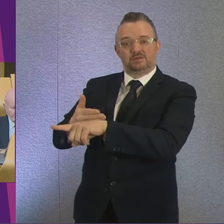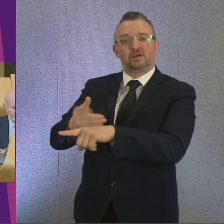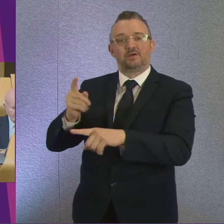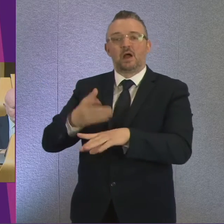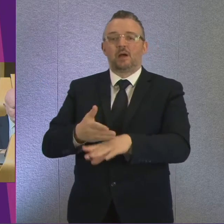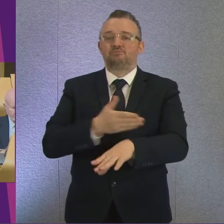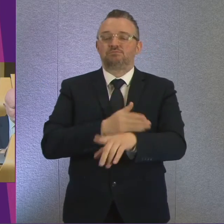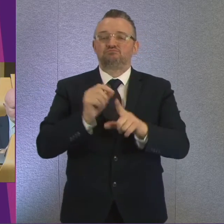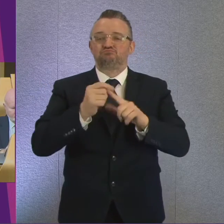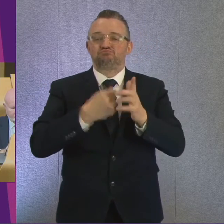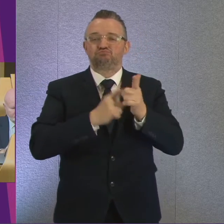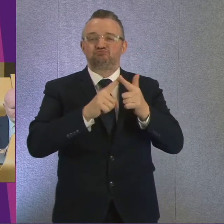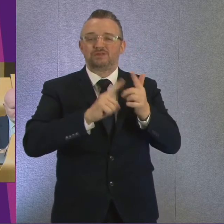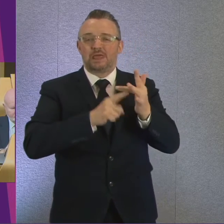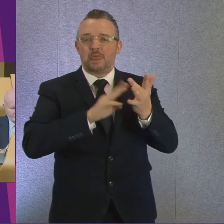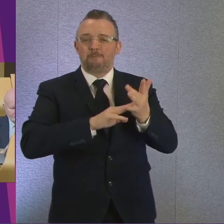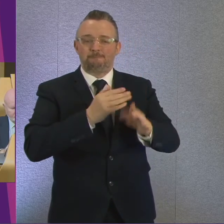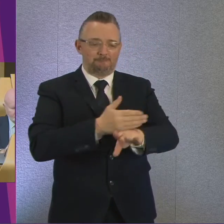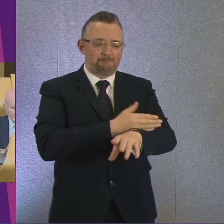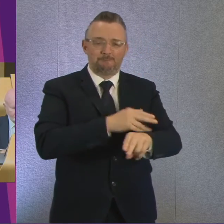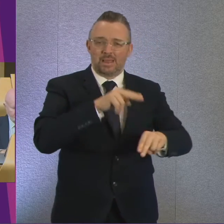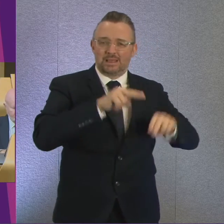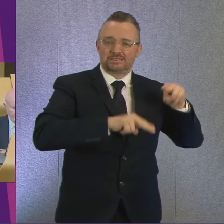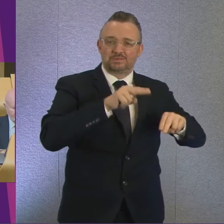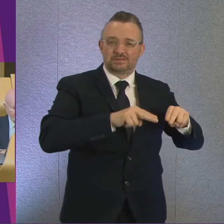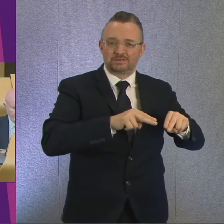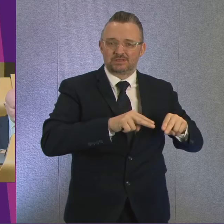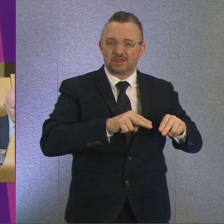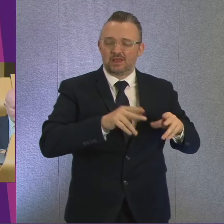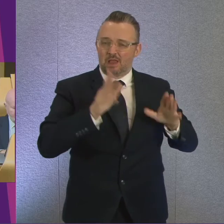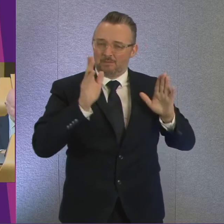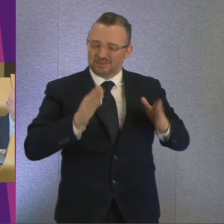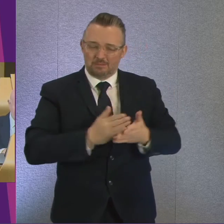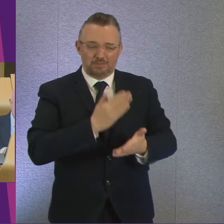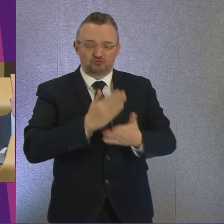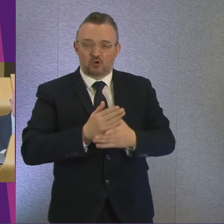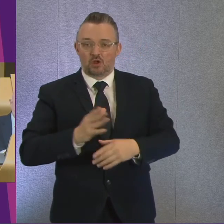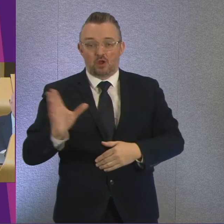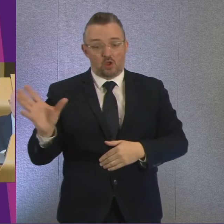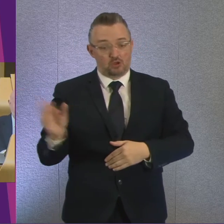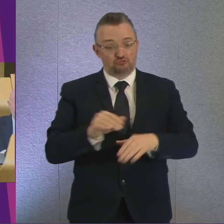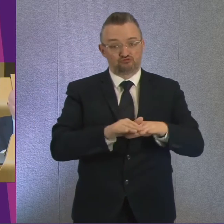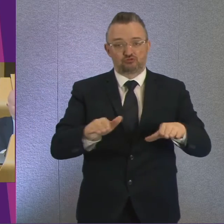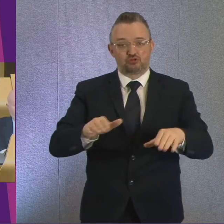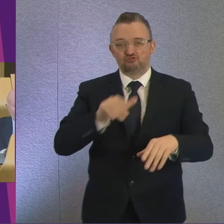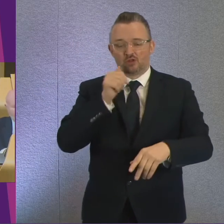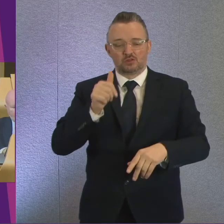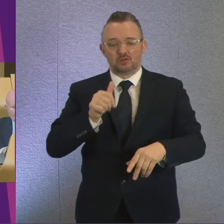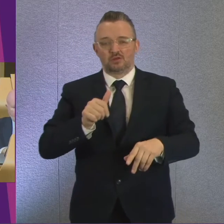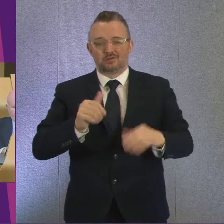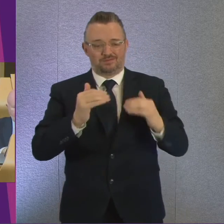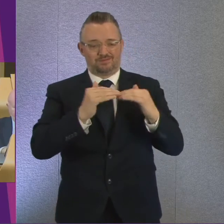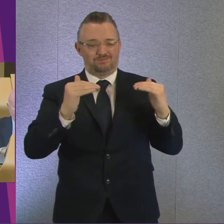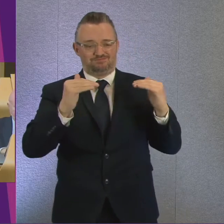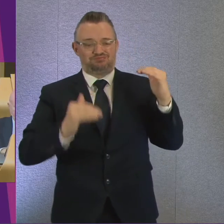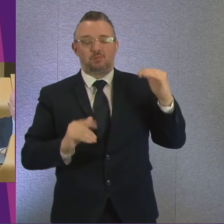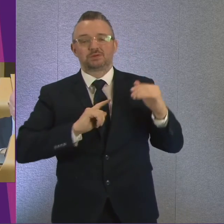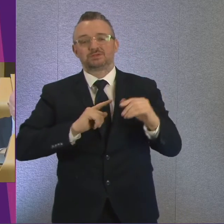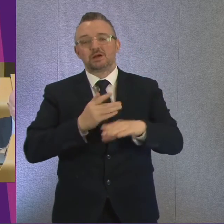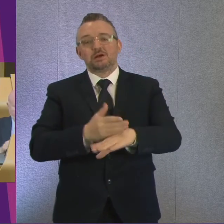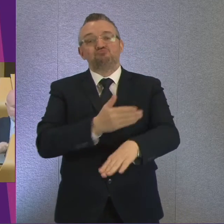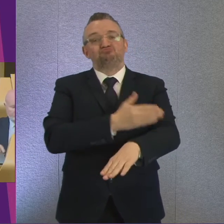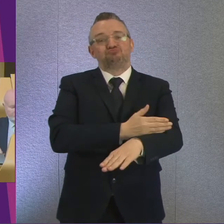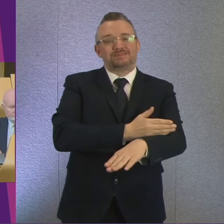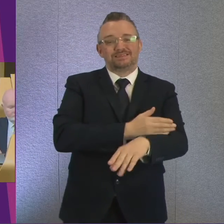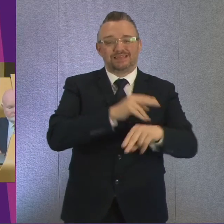and any appeals process based on this information must ensure that pupils are not unfairly penalised for a poor quality prelim